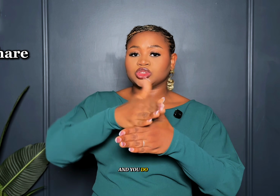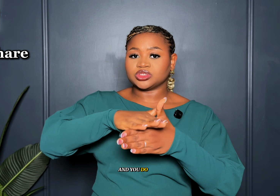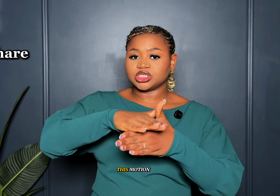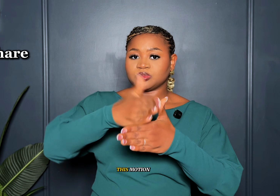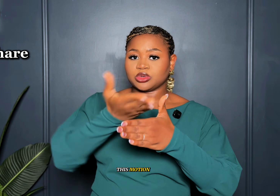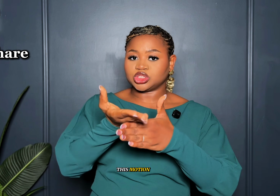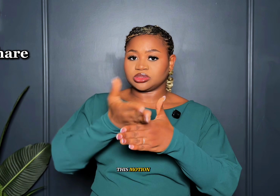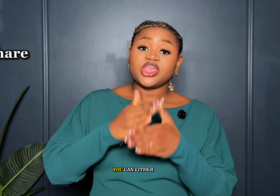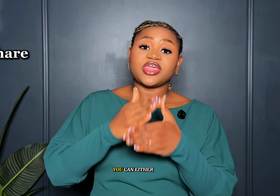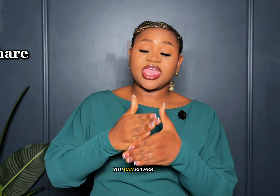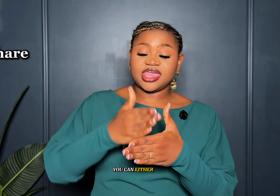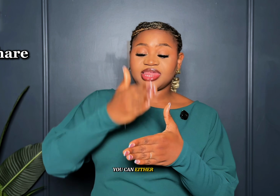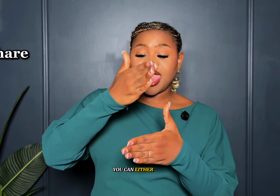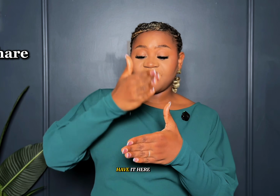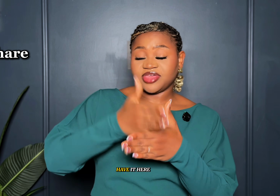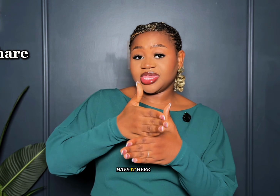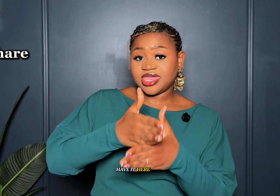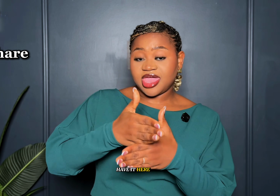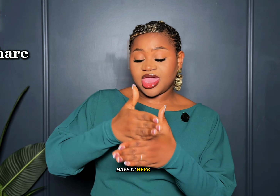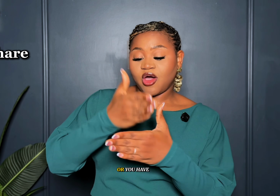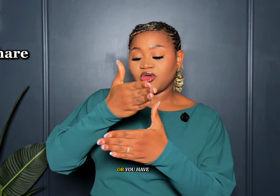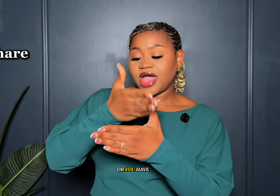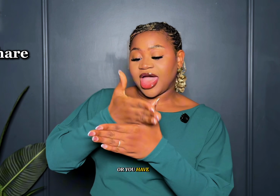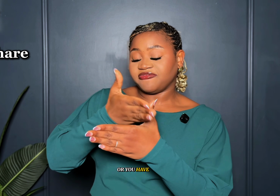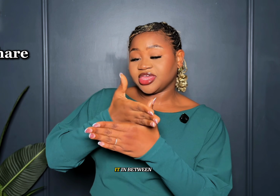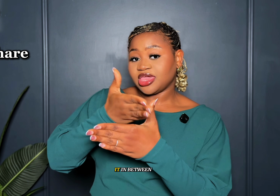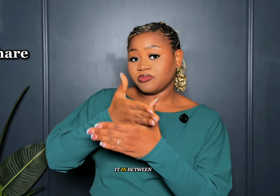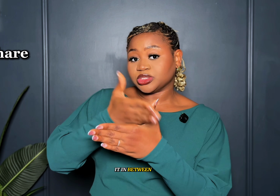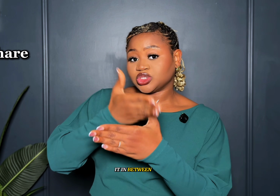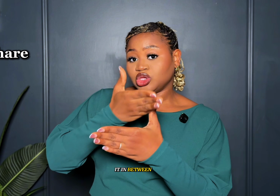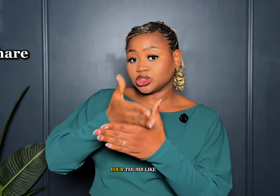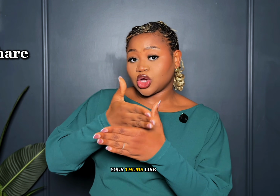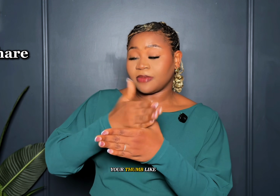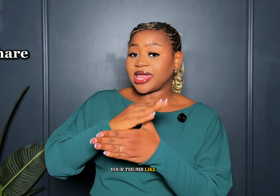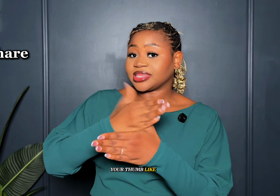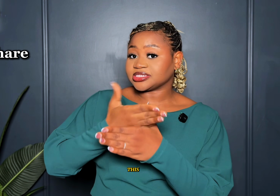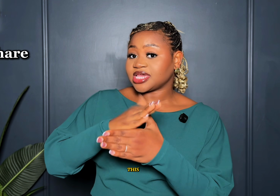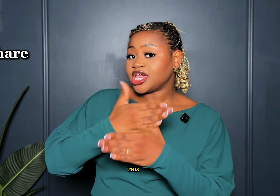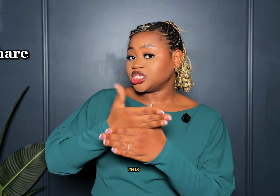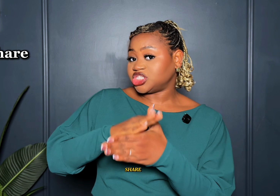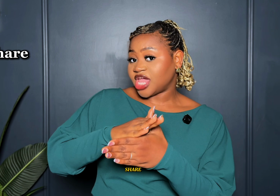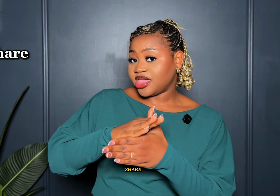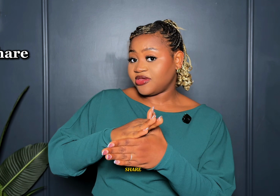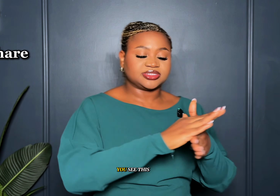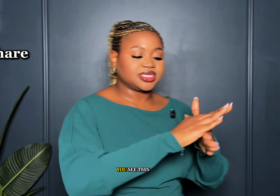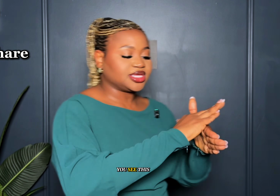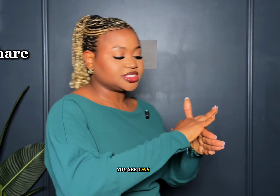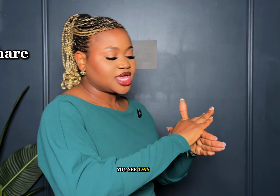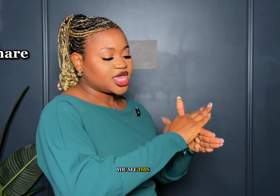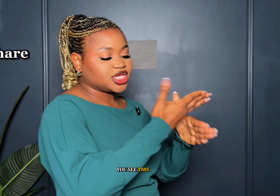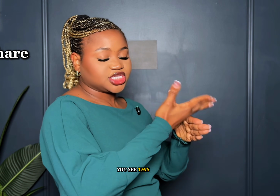this motion. You can either have it here or you have it in between your thumb like this. Share. See this?